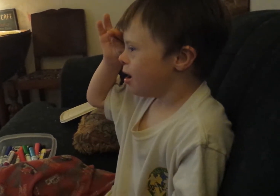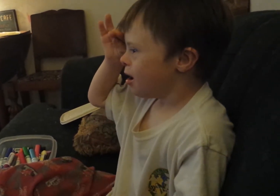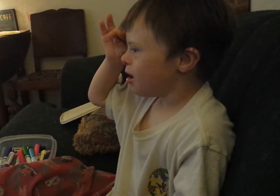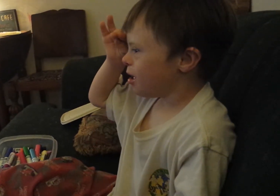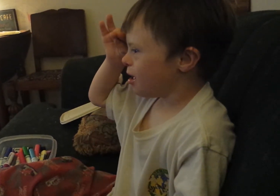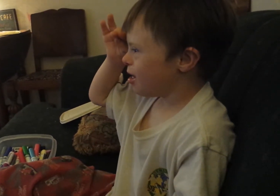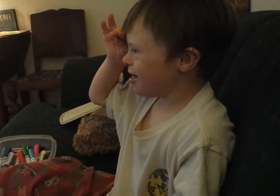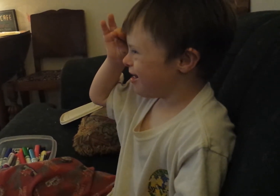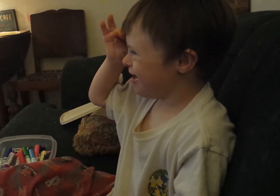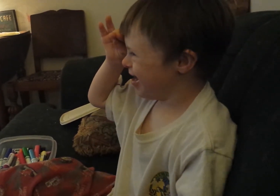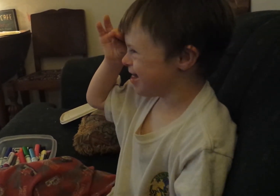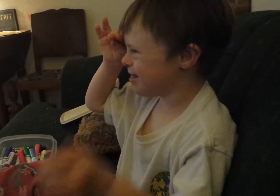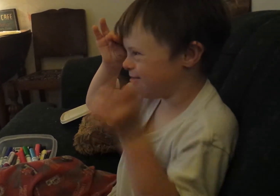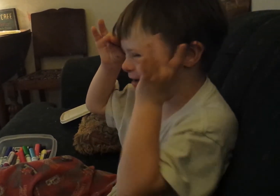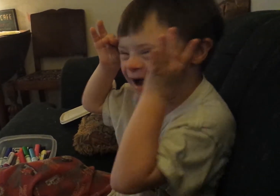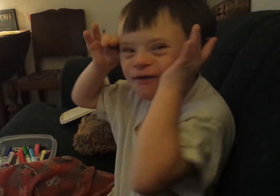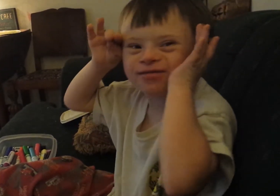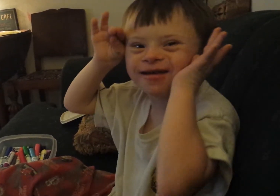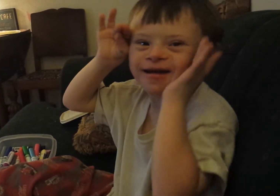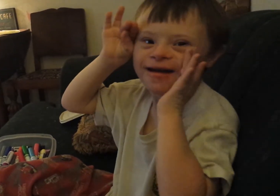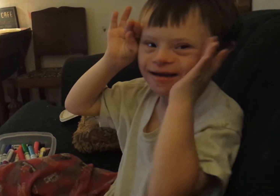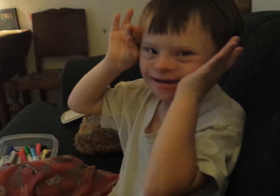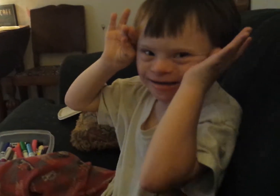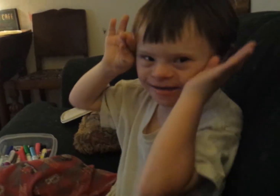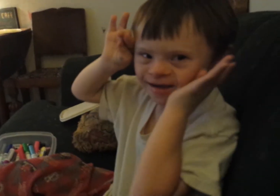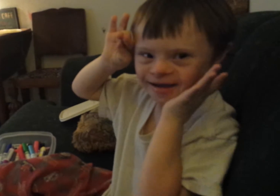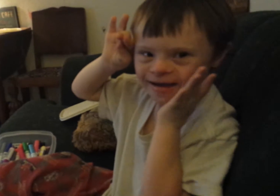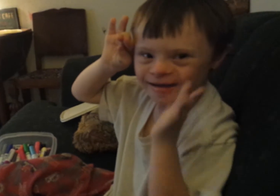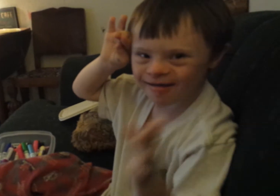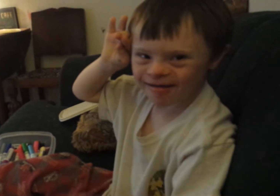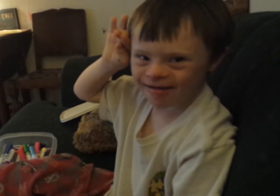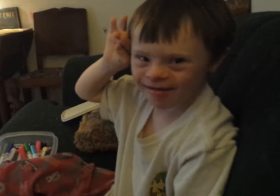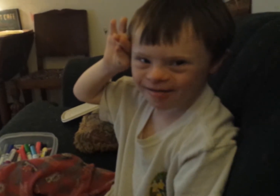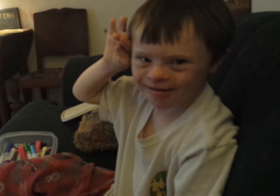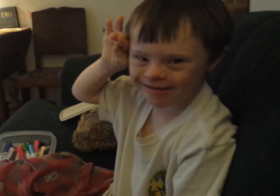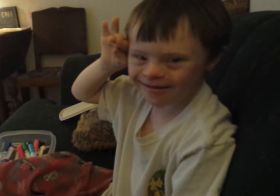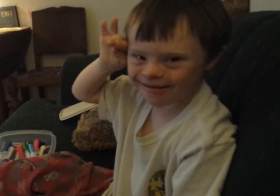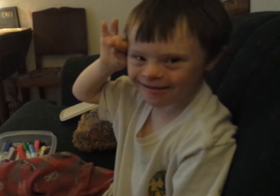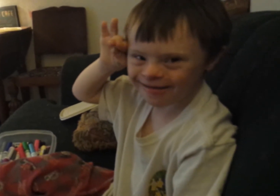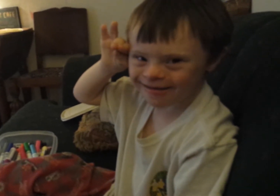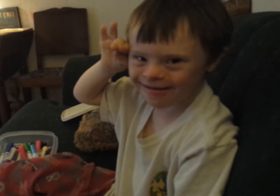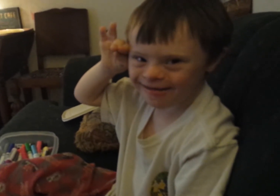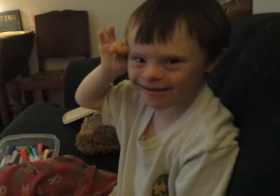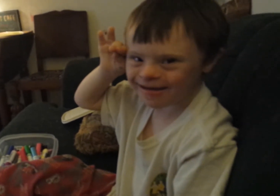Brown. It's brown. Uh-huh, you are signing brown. Awesome.